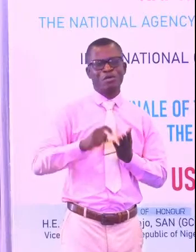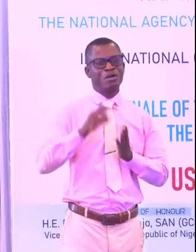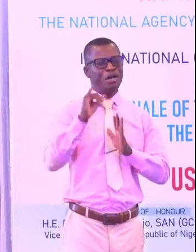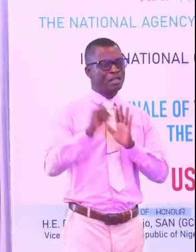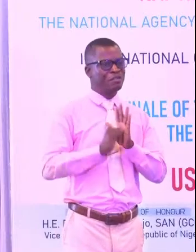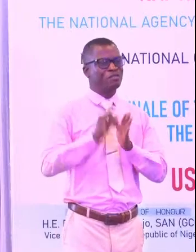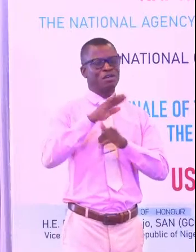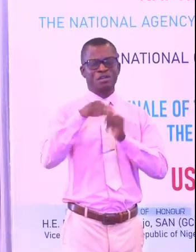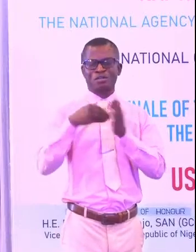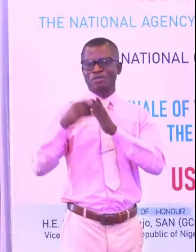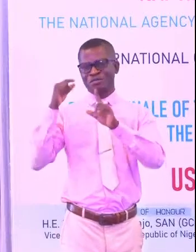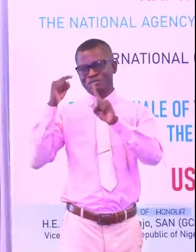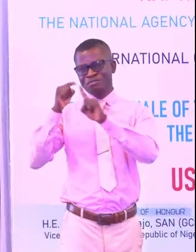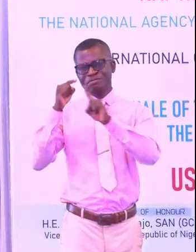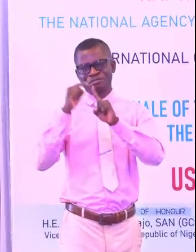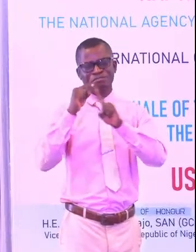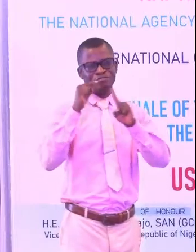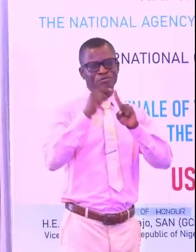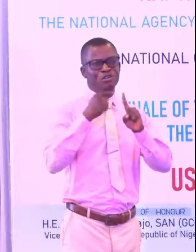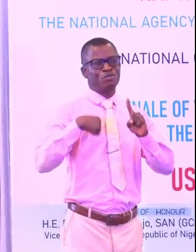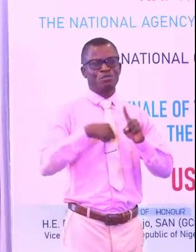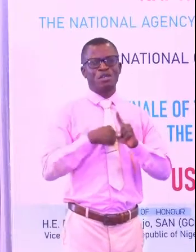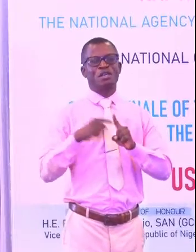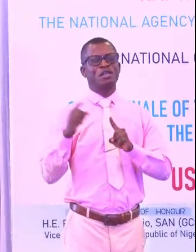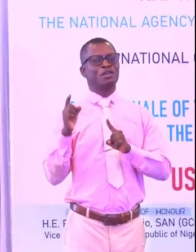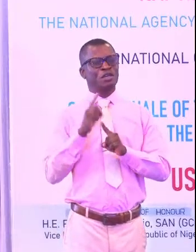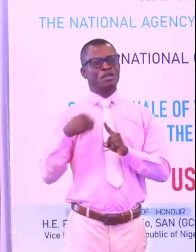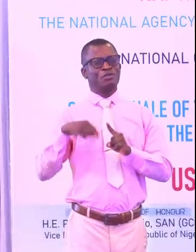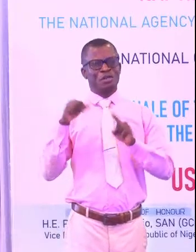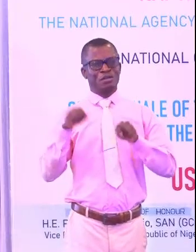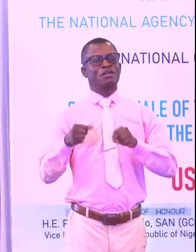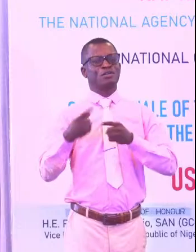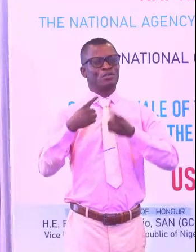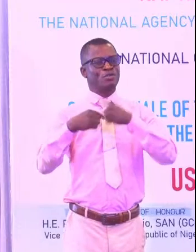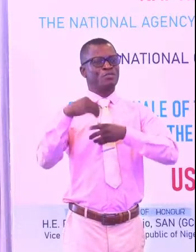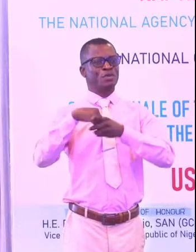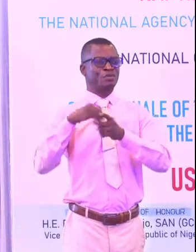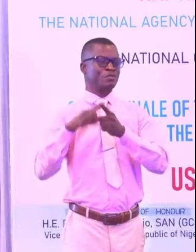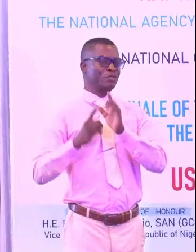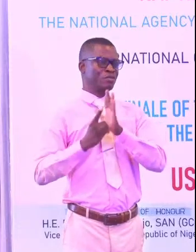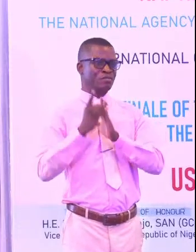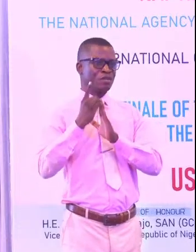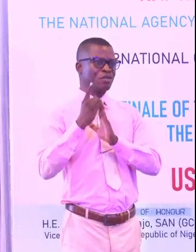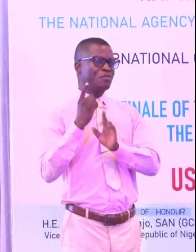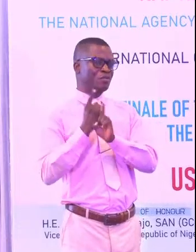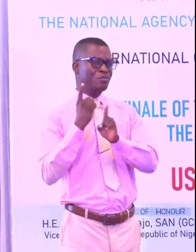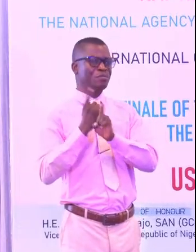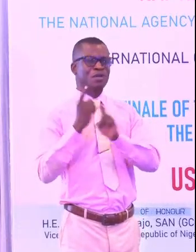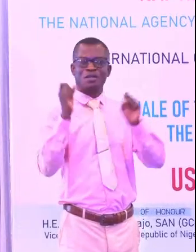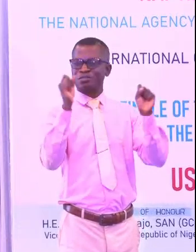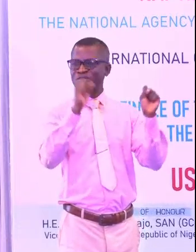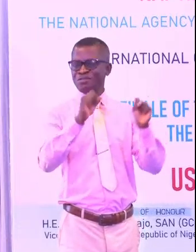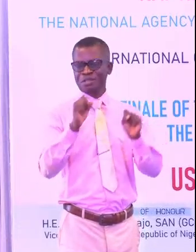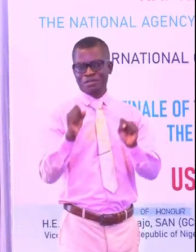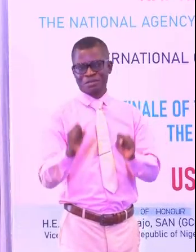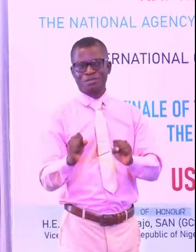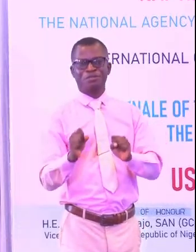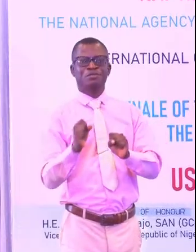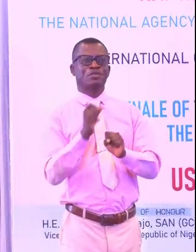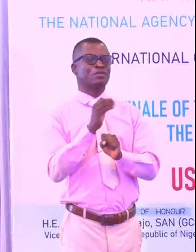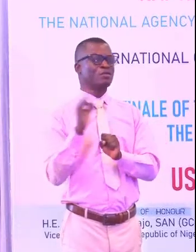points where we can intervene to develop effective strategies